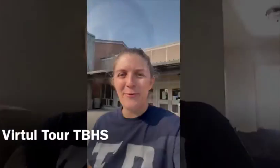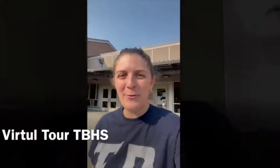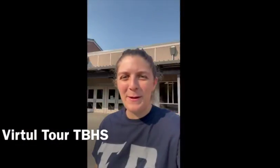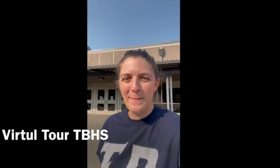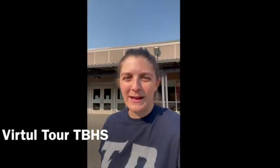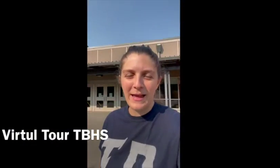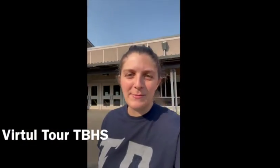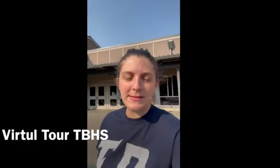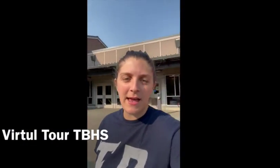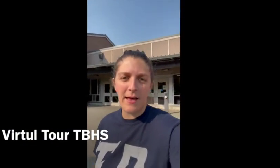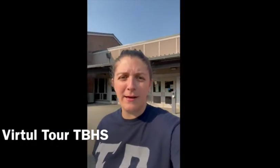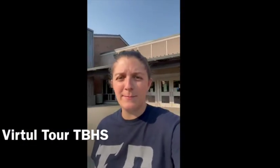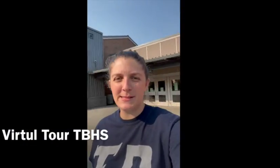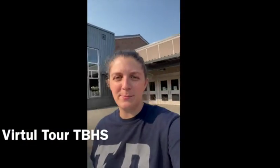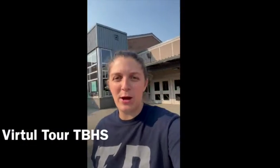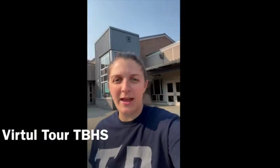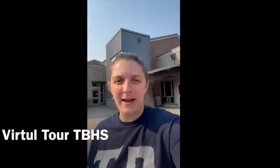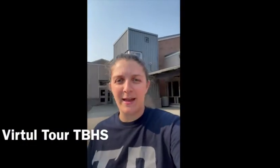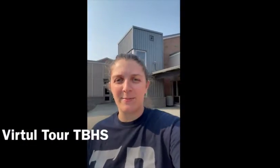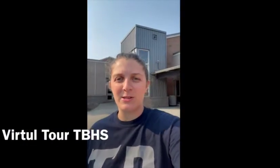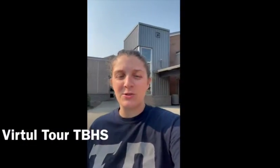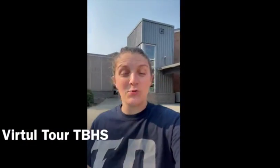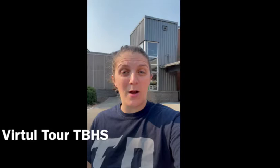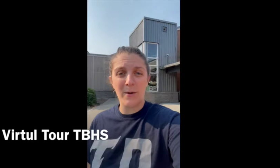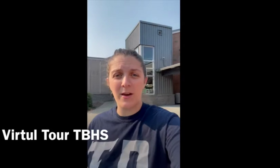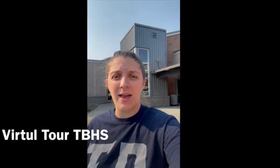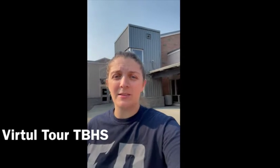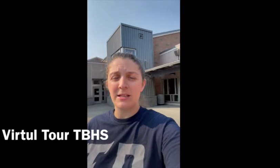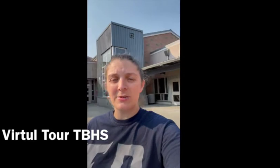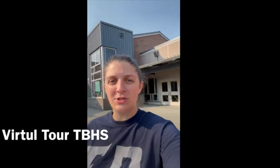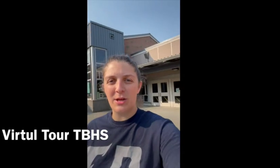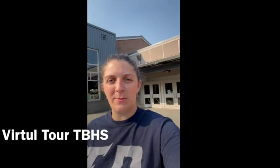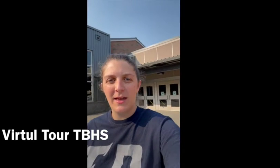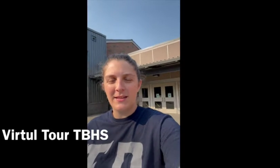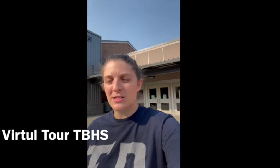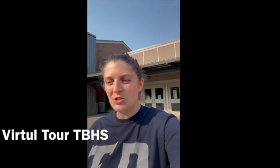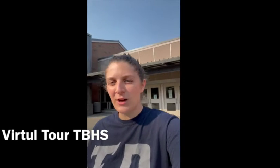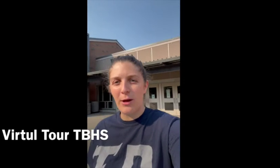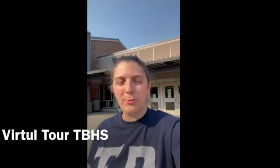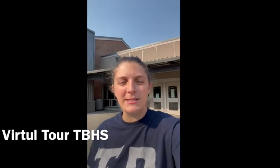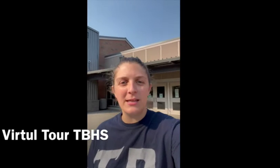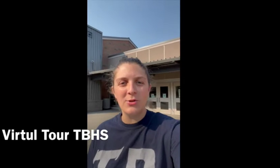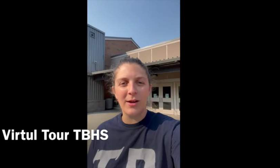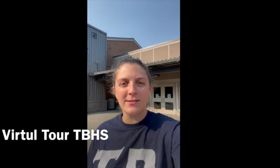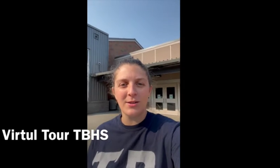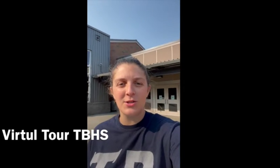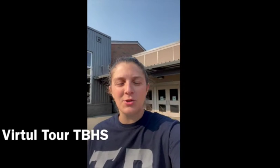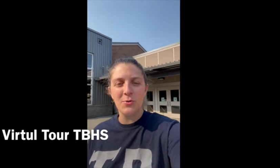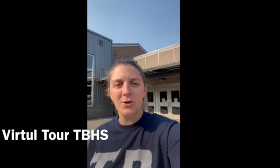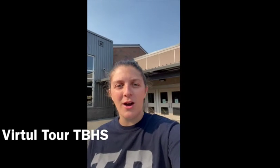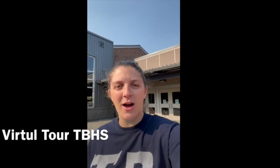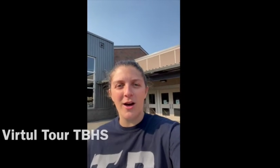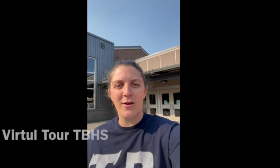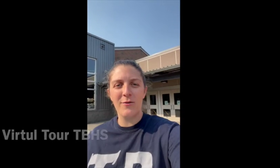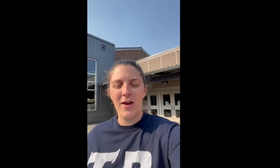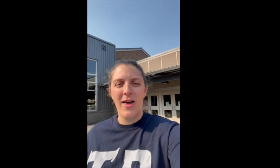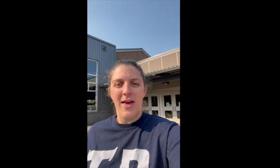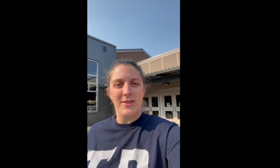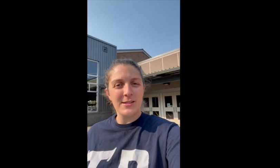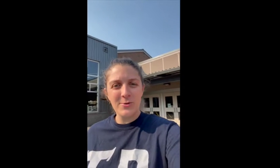everyone, my name is Miss Bray. I am the drama leadership teacher, and I will be taking you guys on a tour of the